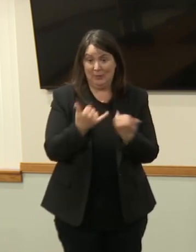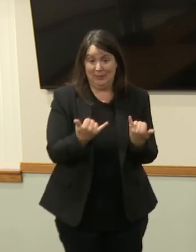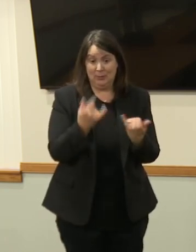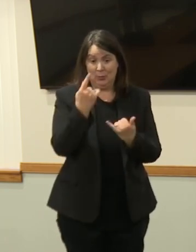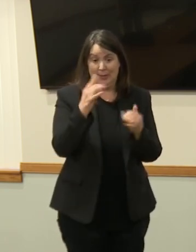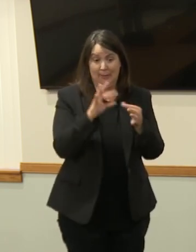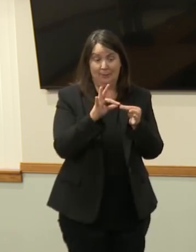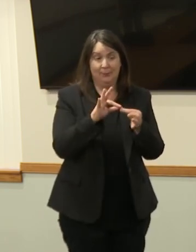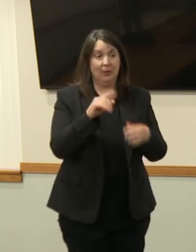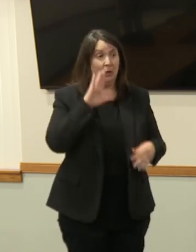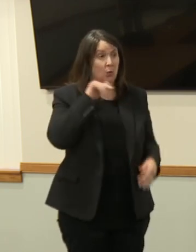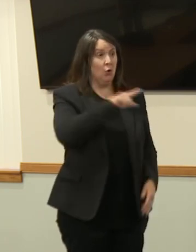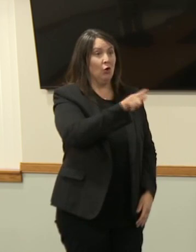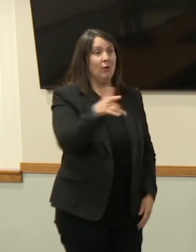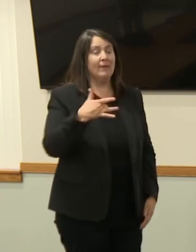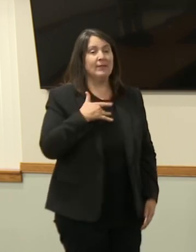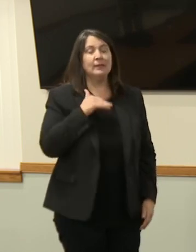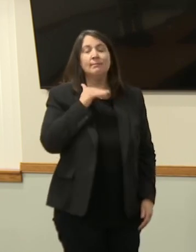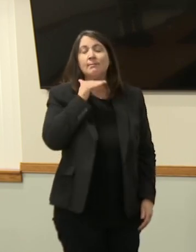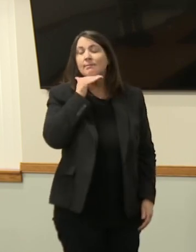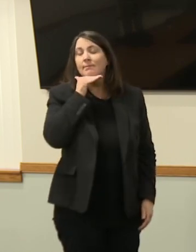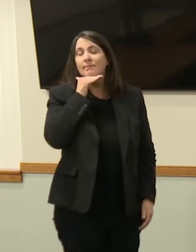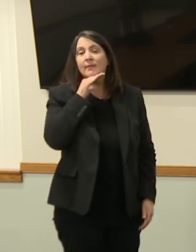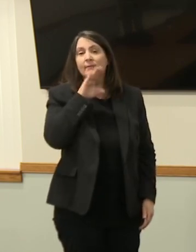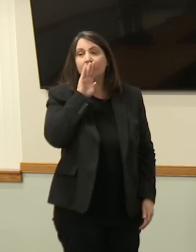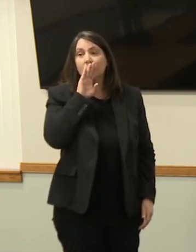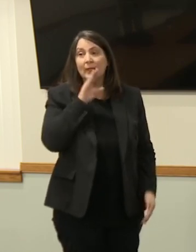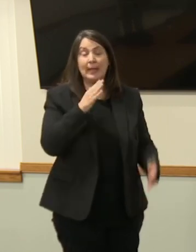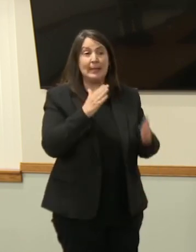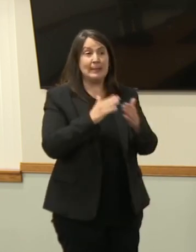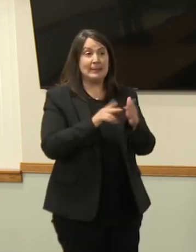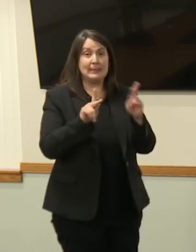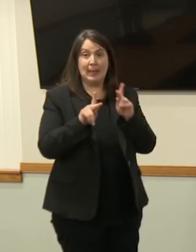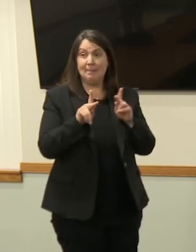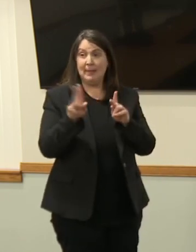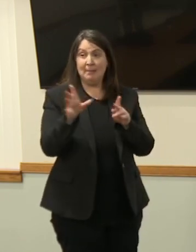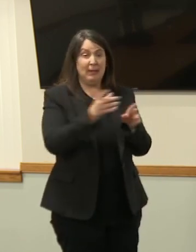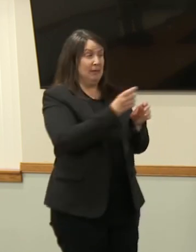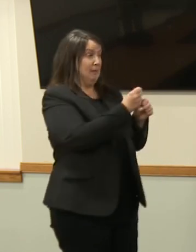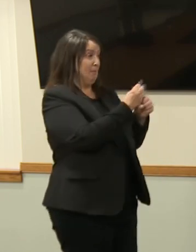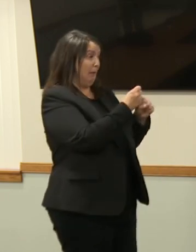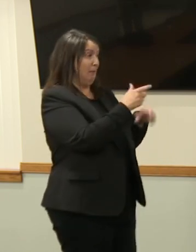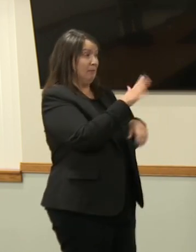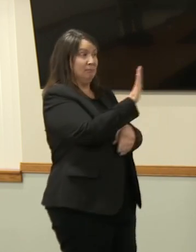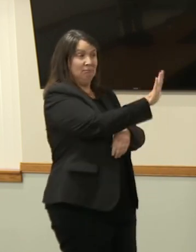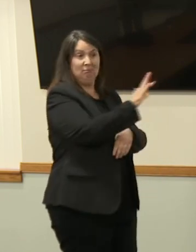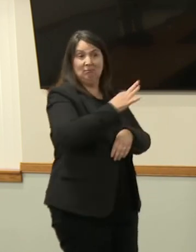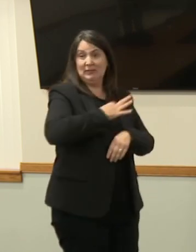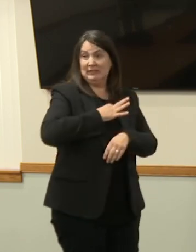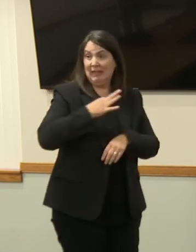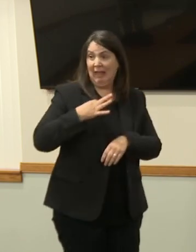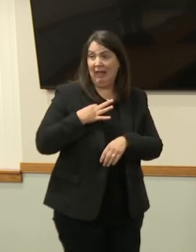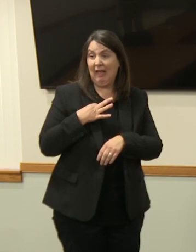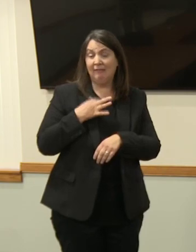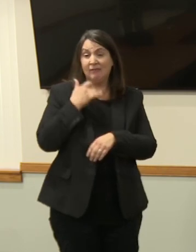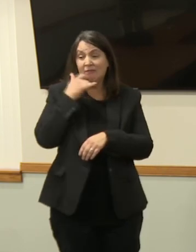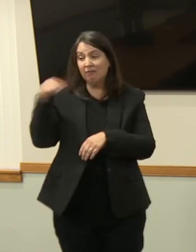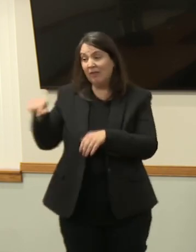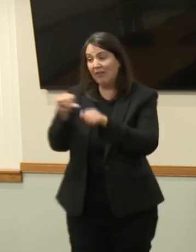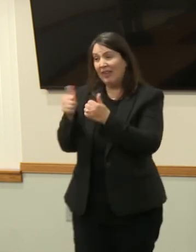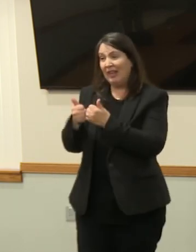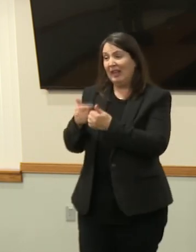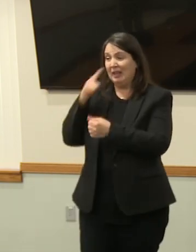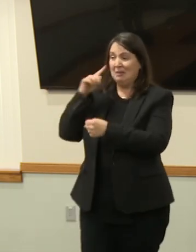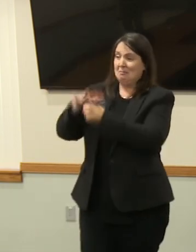get a lot of individuals that direct some of that frustration at our staff and at our agency, and